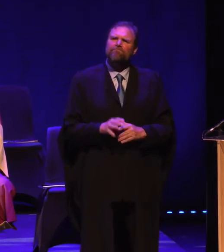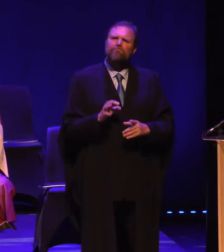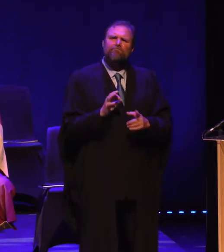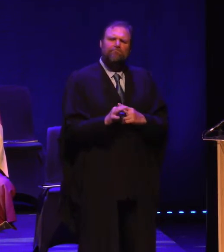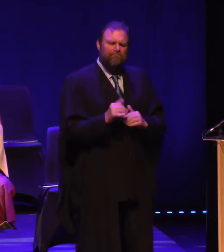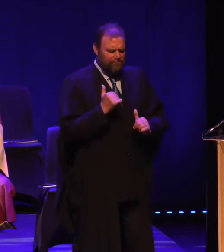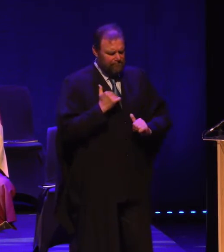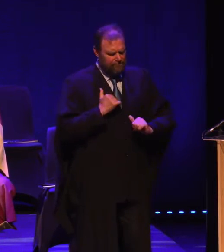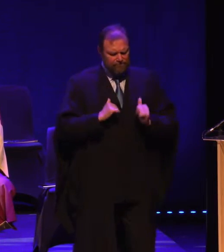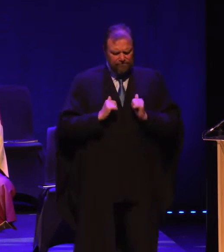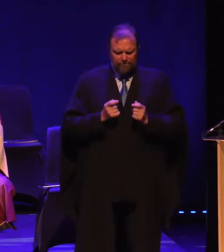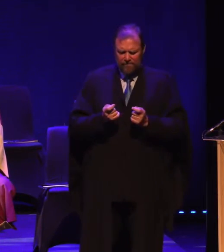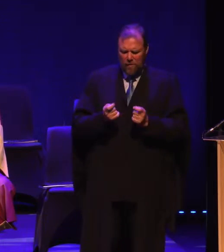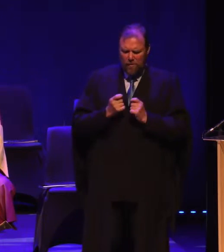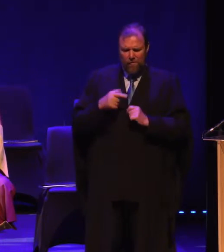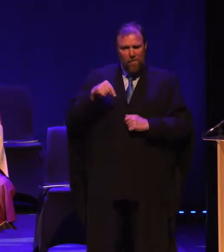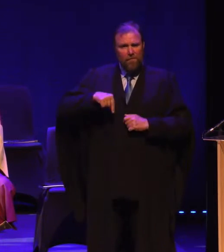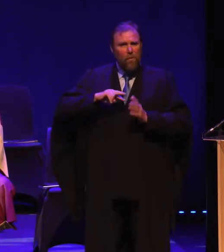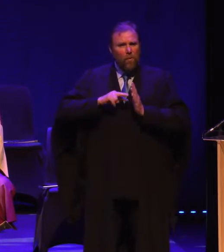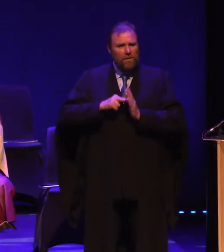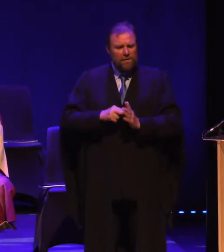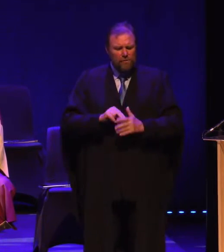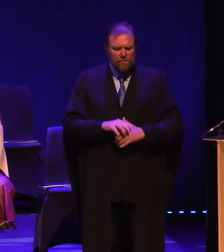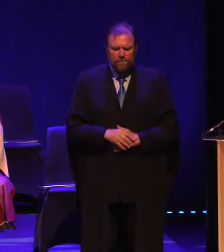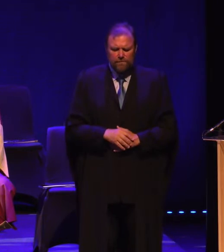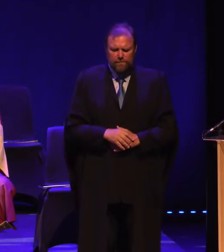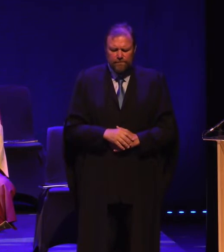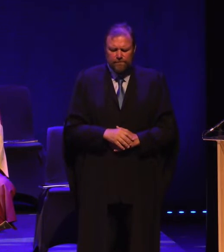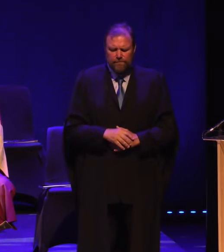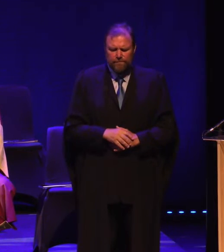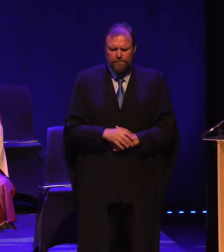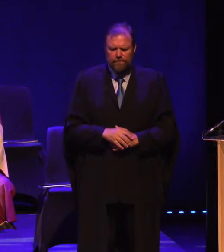such an award from this organisation.